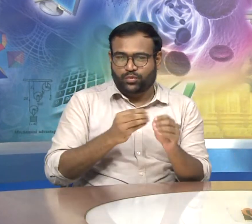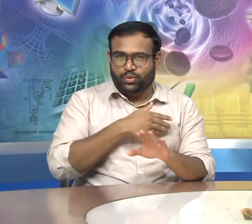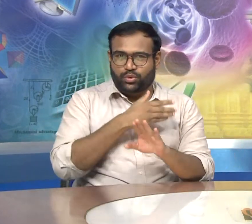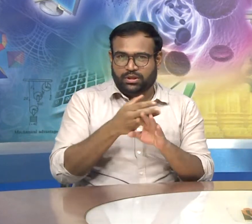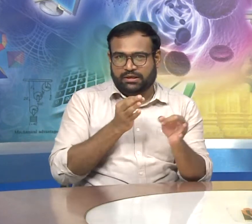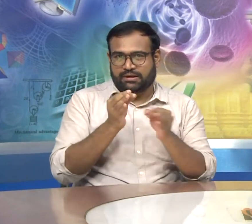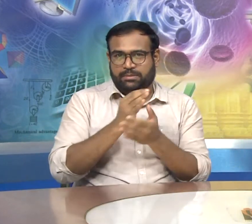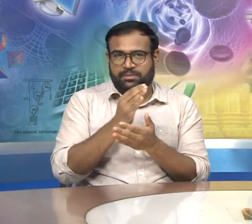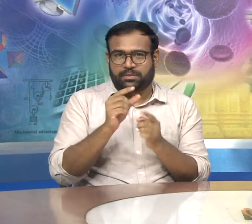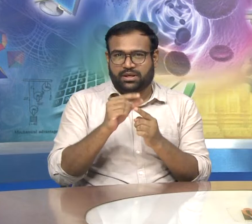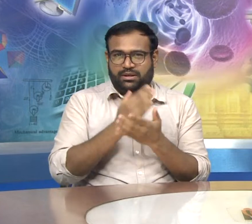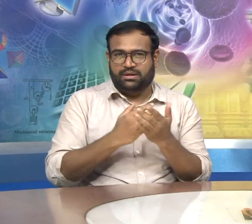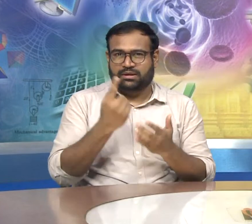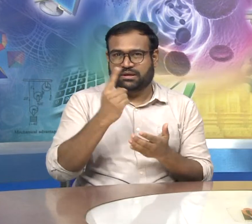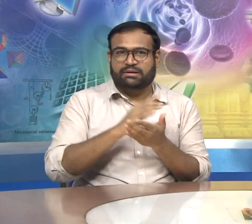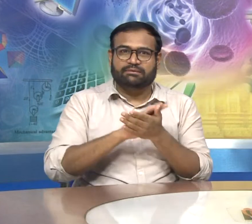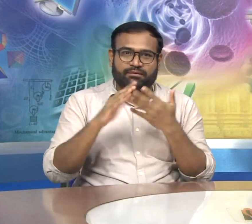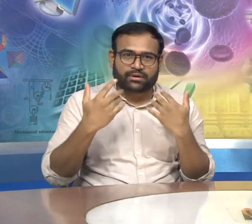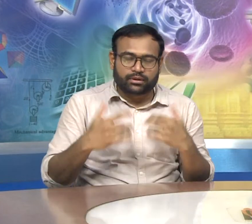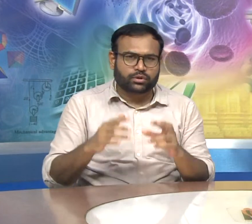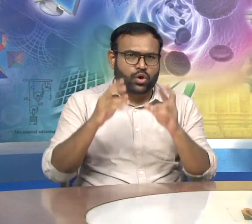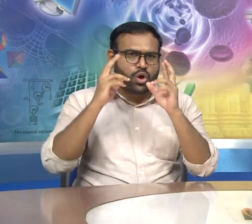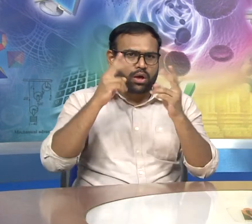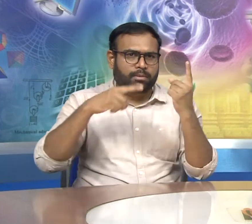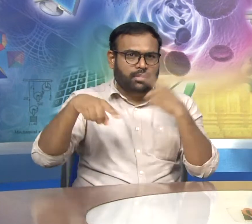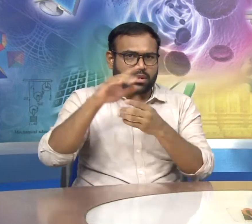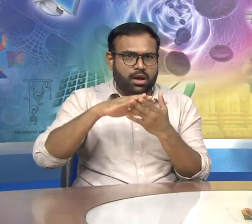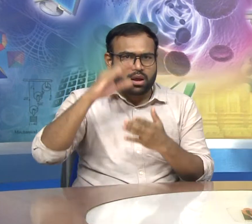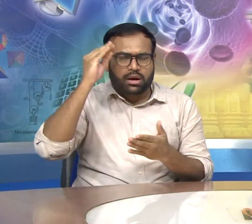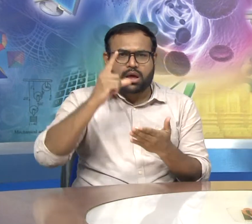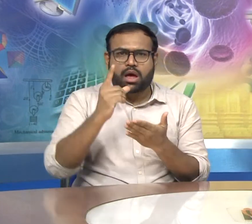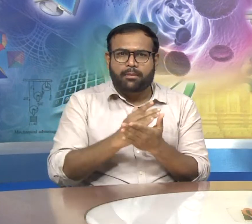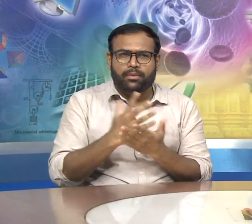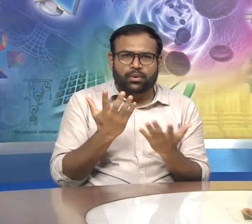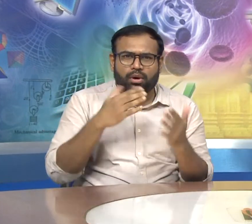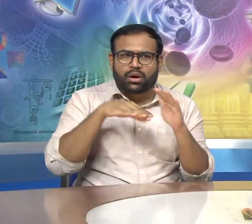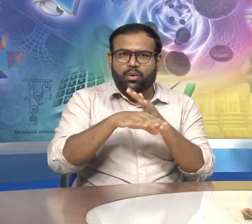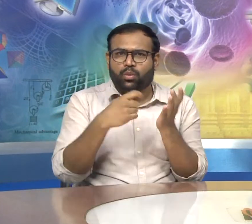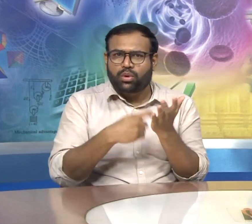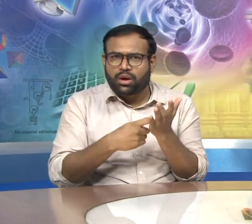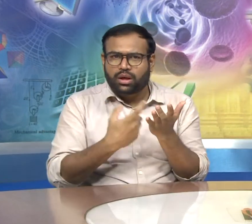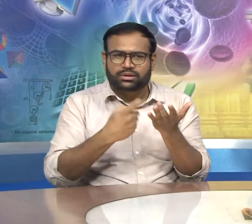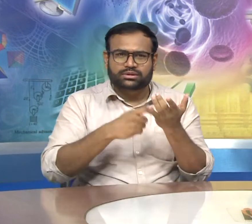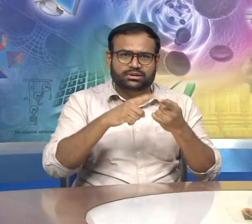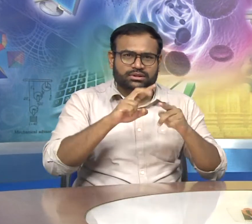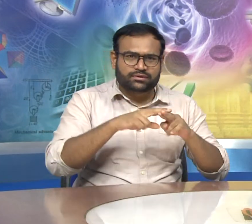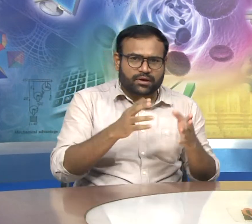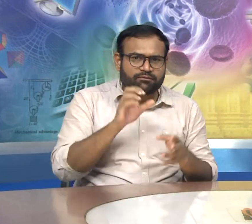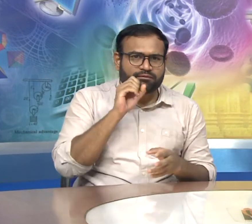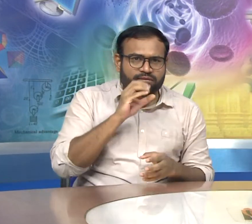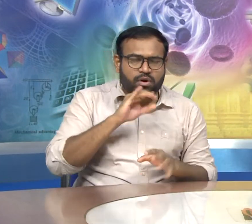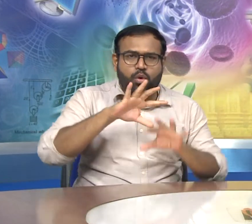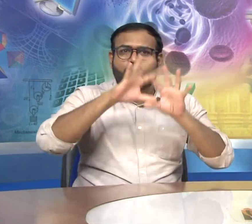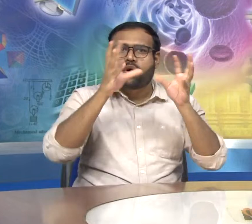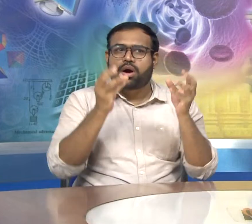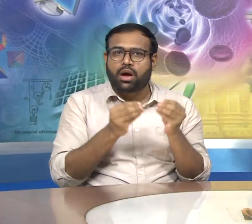So today we discussed this part 1. Hope you all understand about